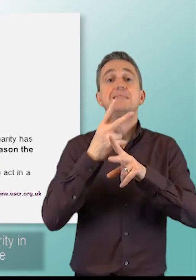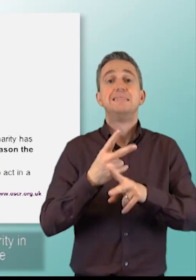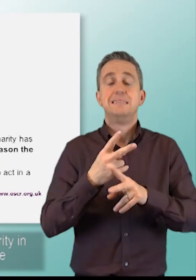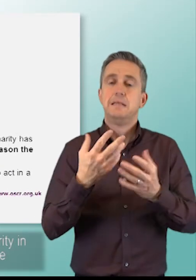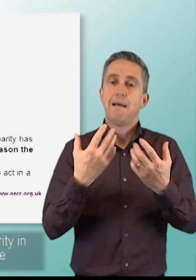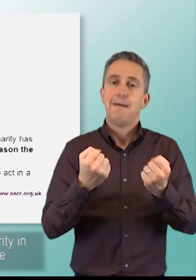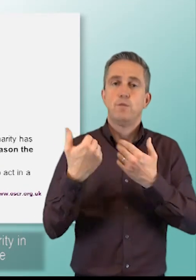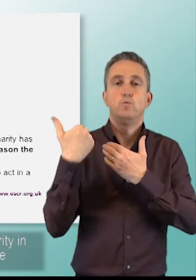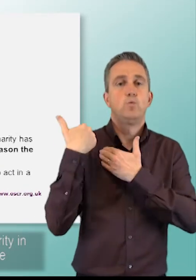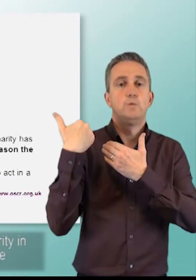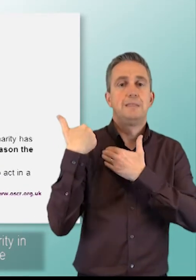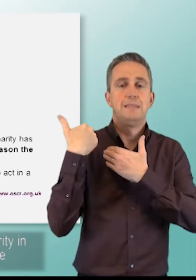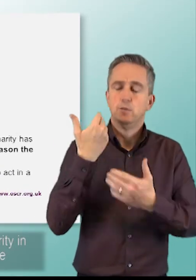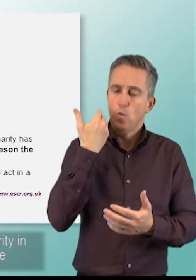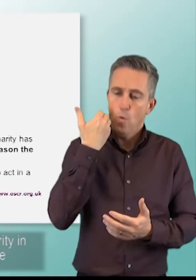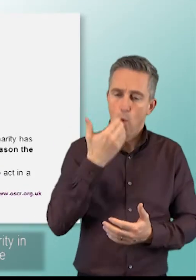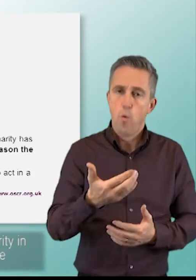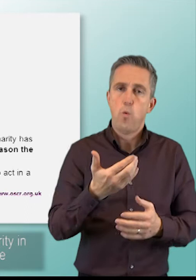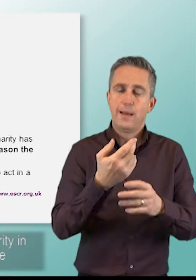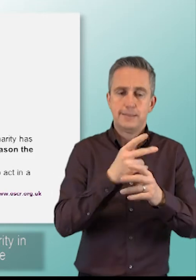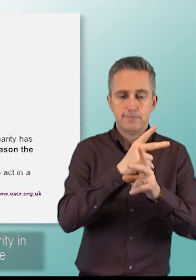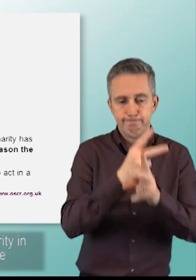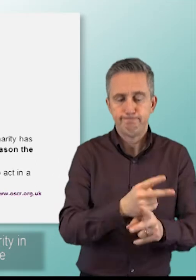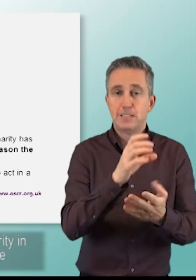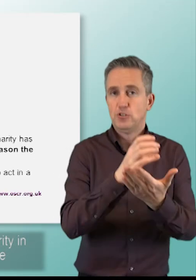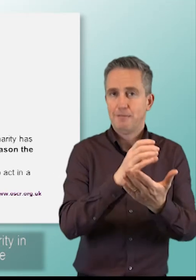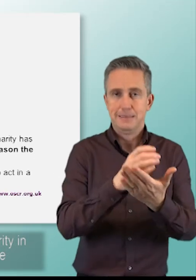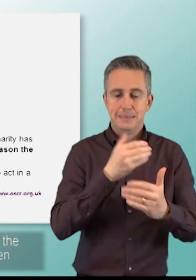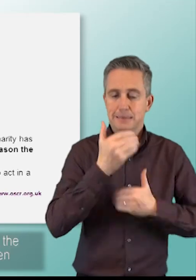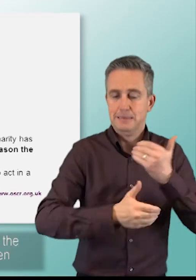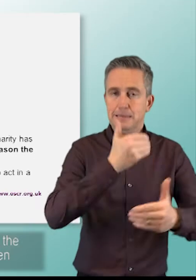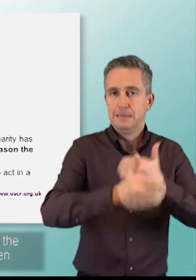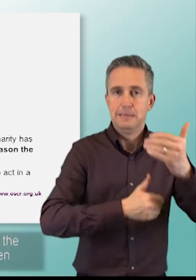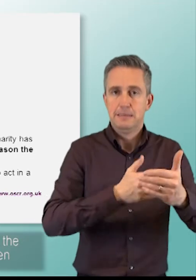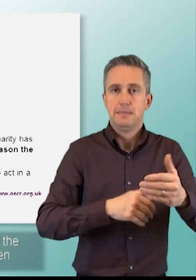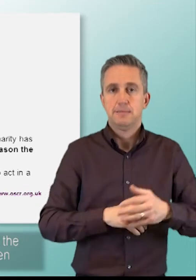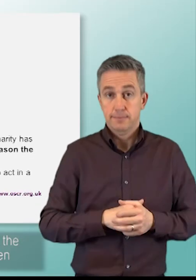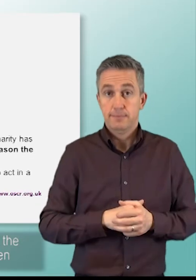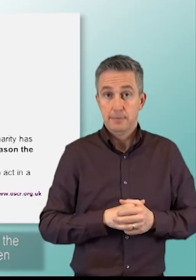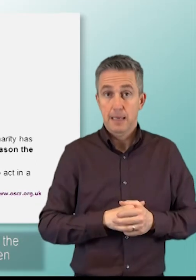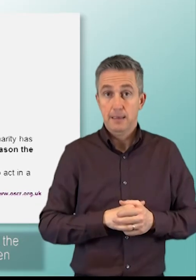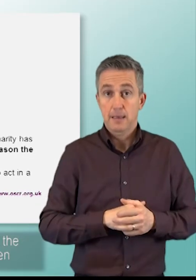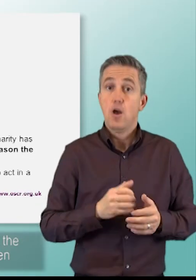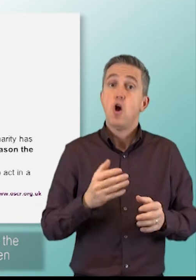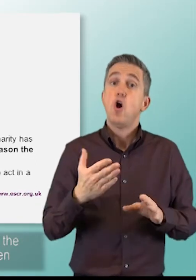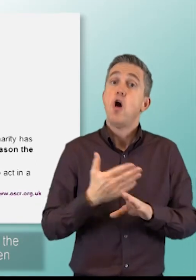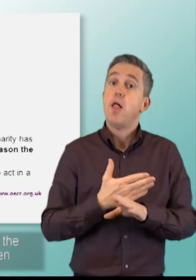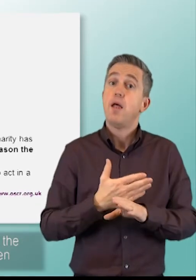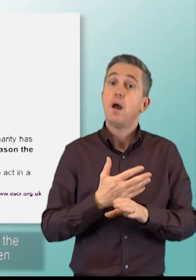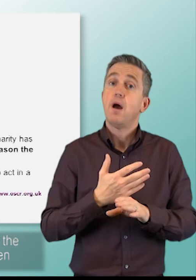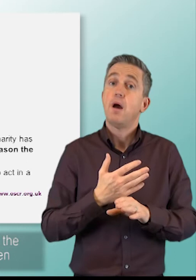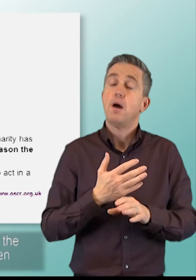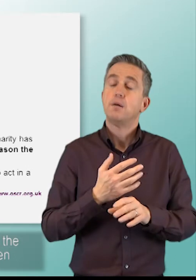duty to act in the interests of the charity in your mind, I would say that helps to kind of frame this slide and the next few. We